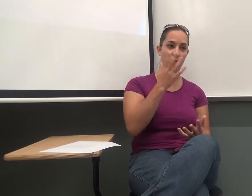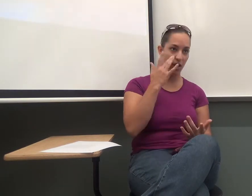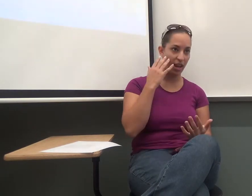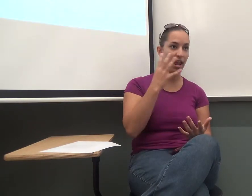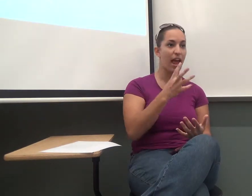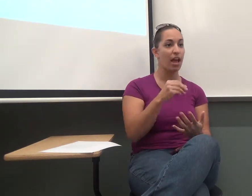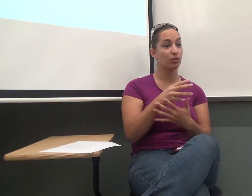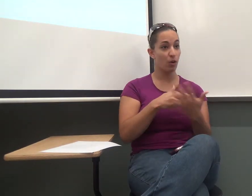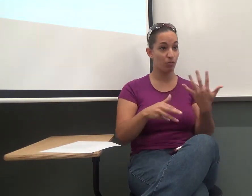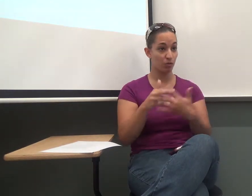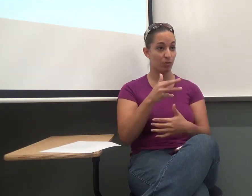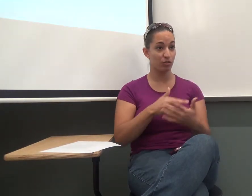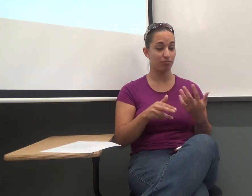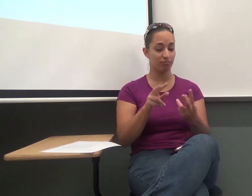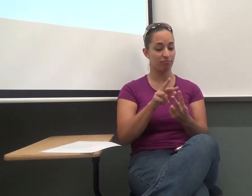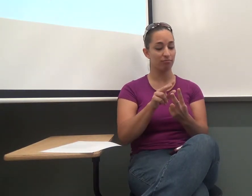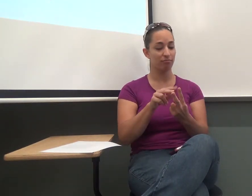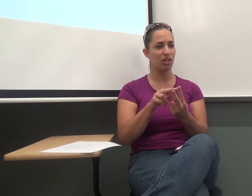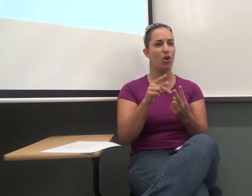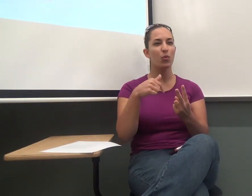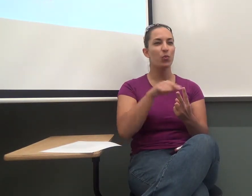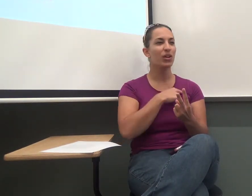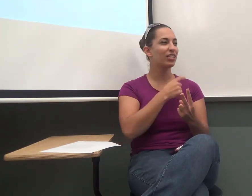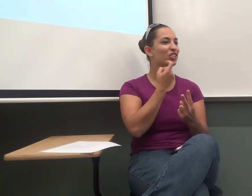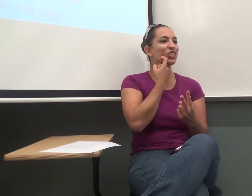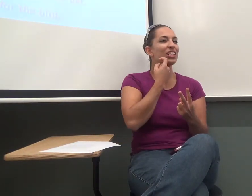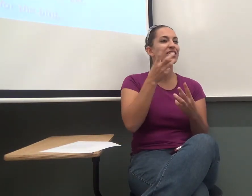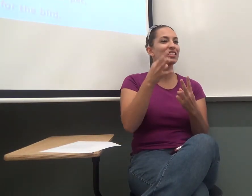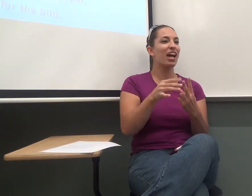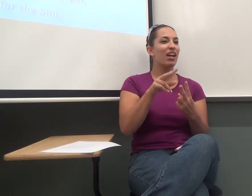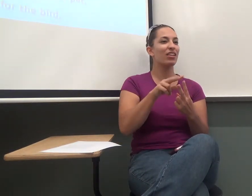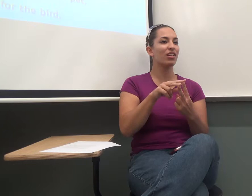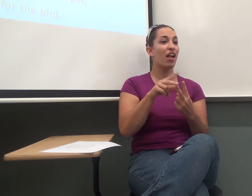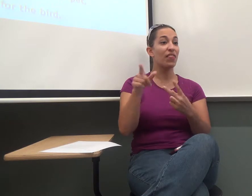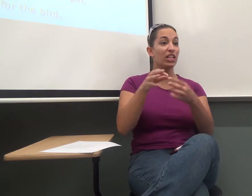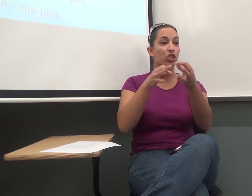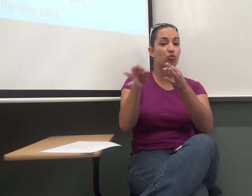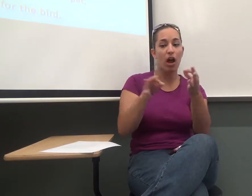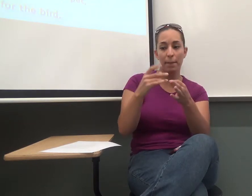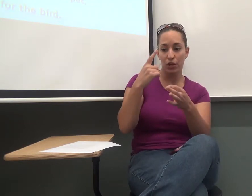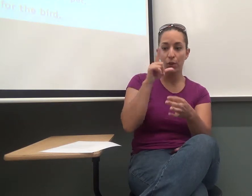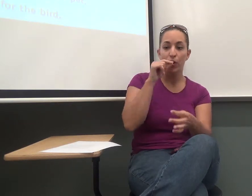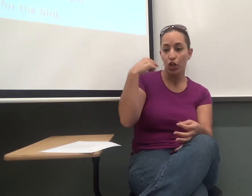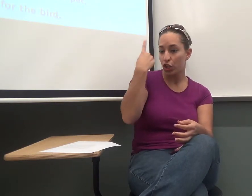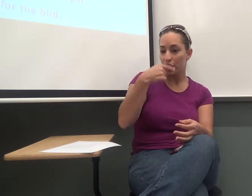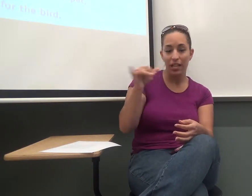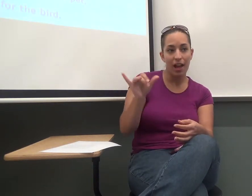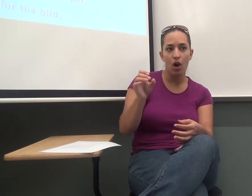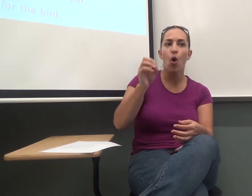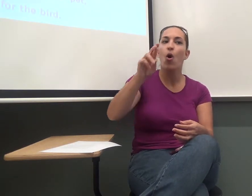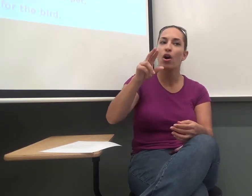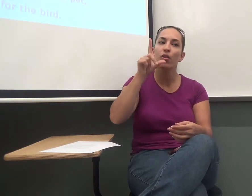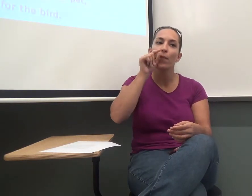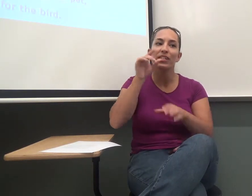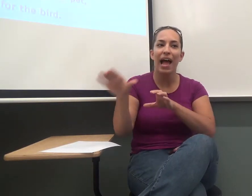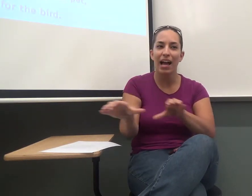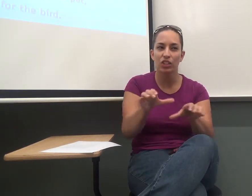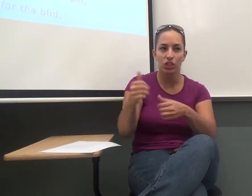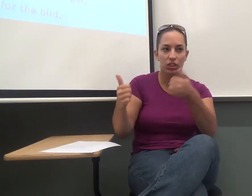sociable. So what did we decide these words are? Are they describing the bird or describing their actions? Their